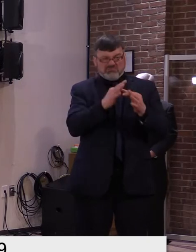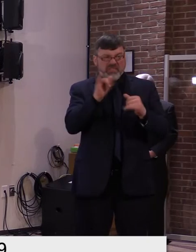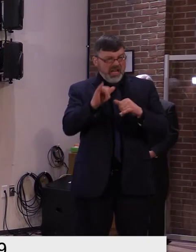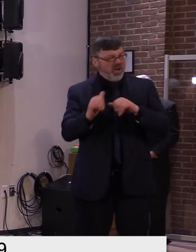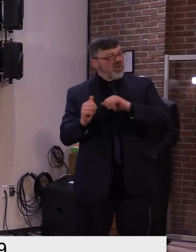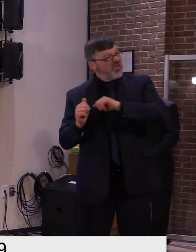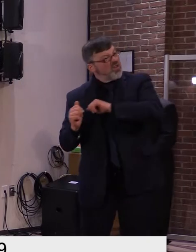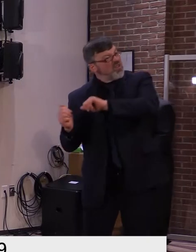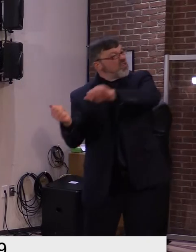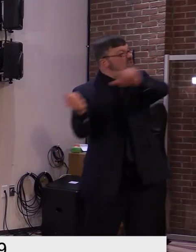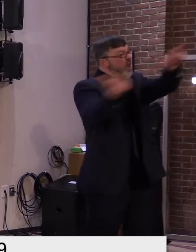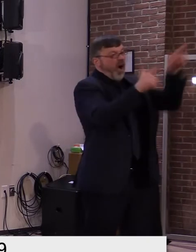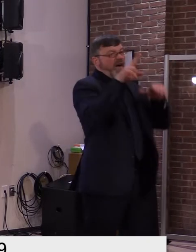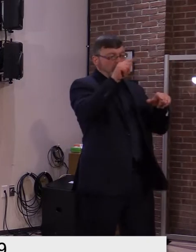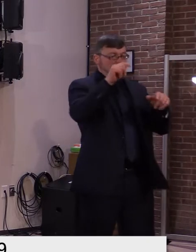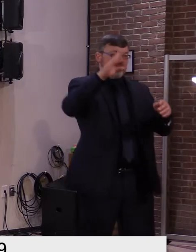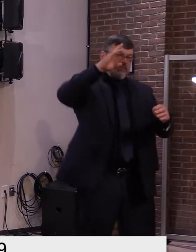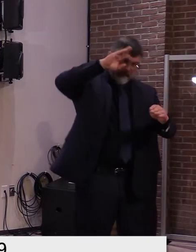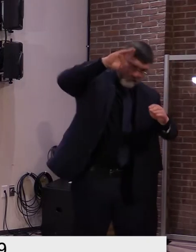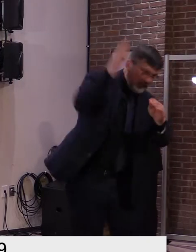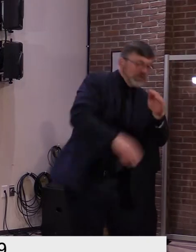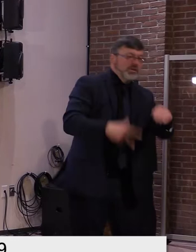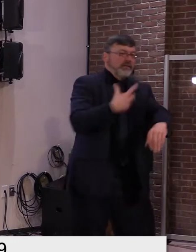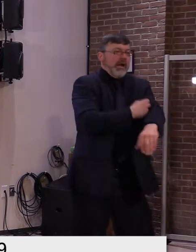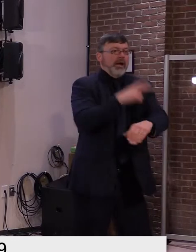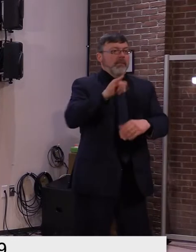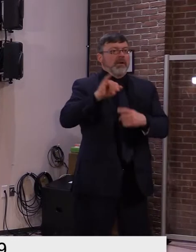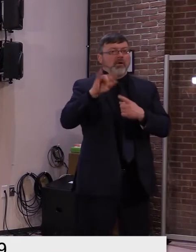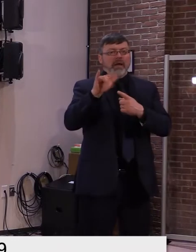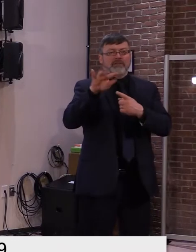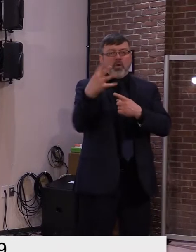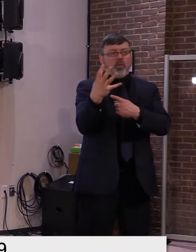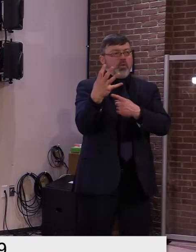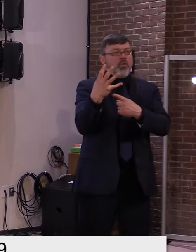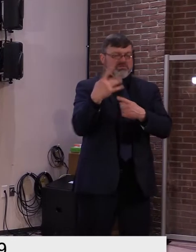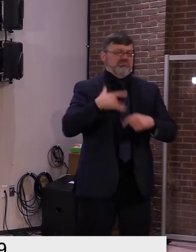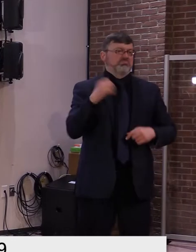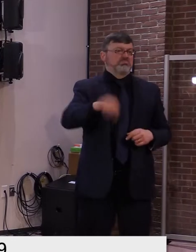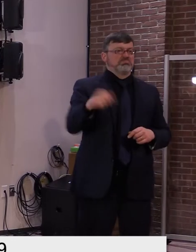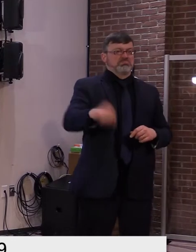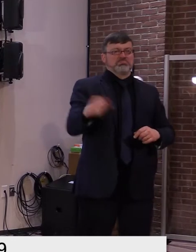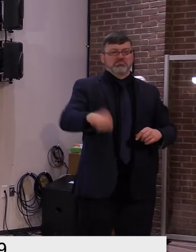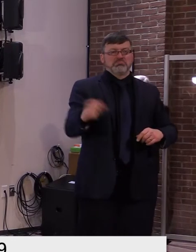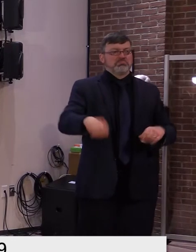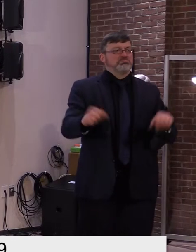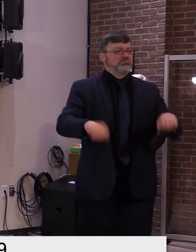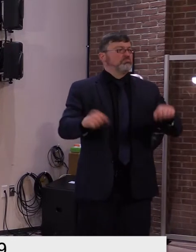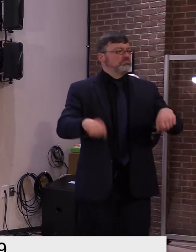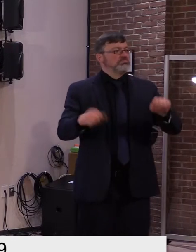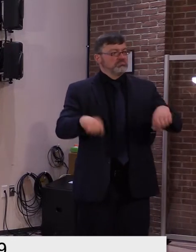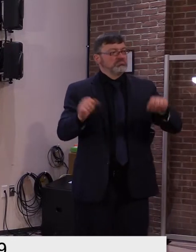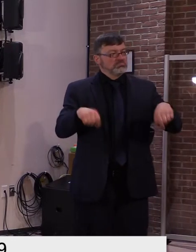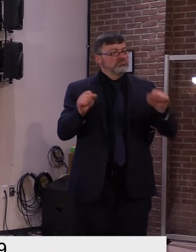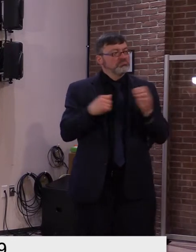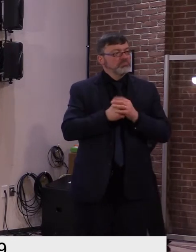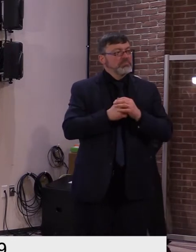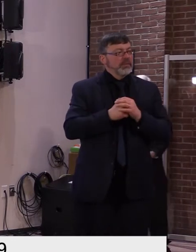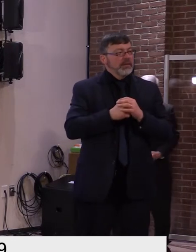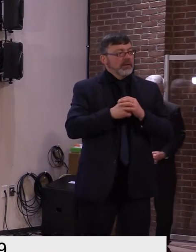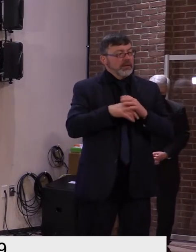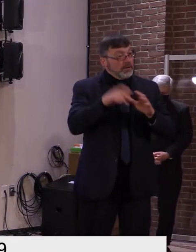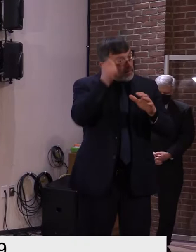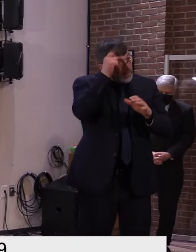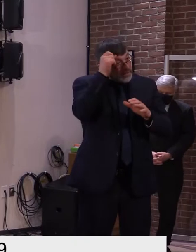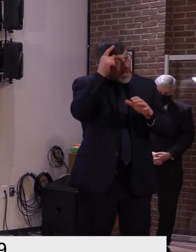guidance. We need to get through this as we vaccinate others, which means wearing masks, keeping your distance, avoiding